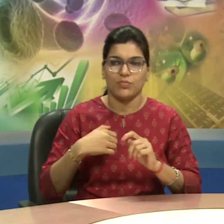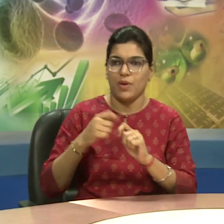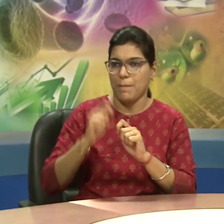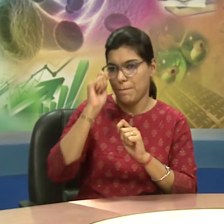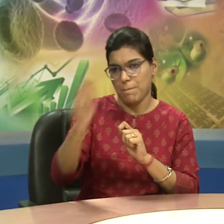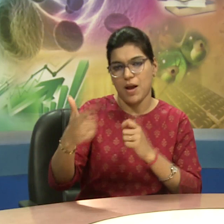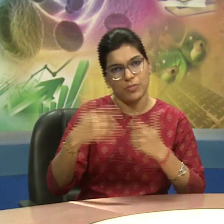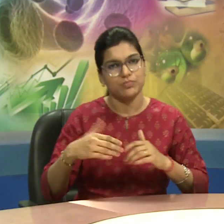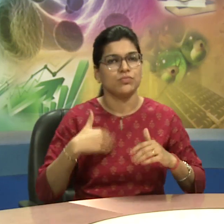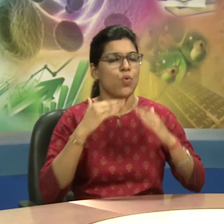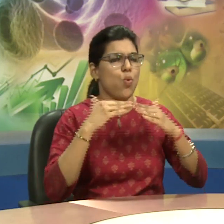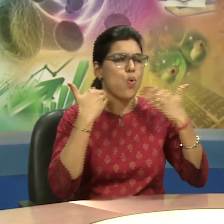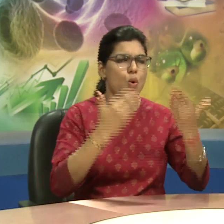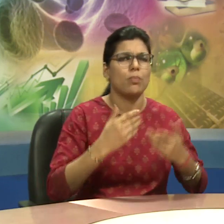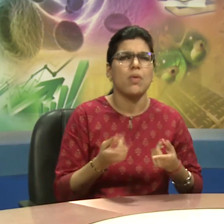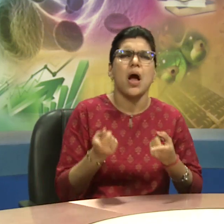goods which are